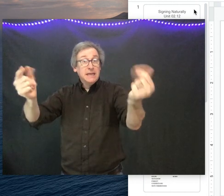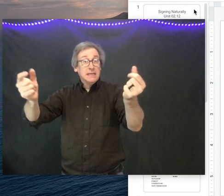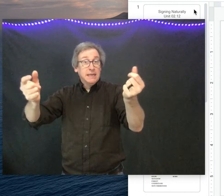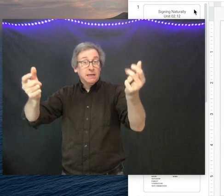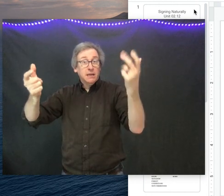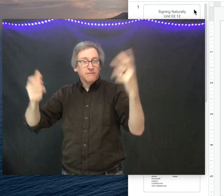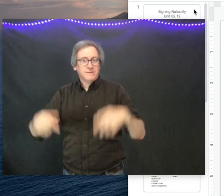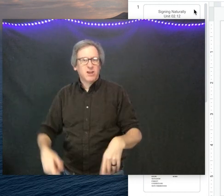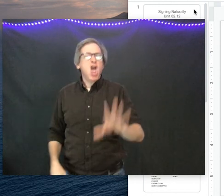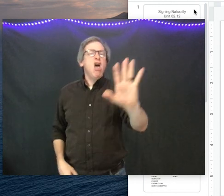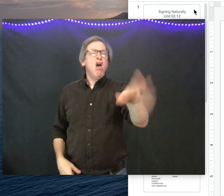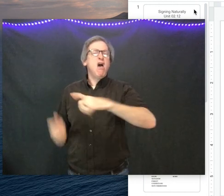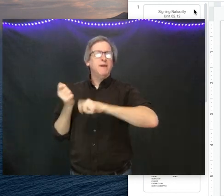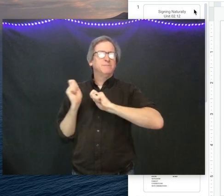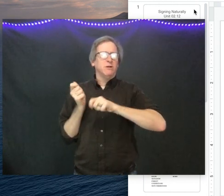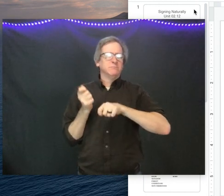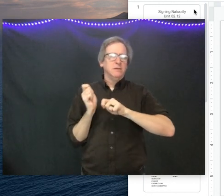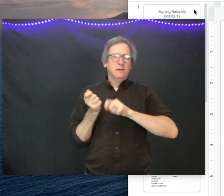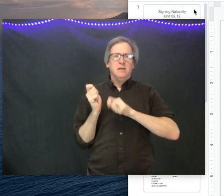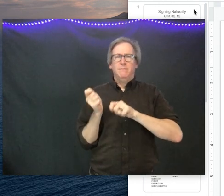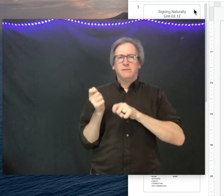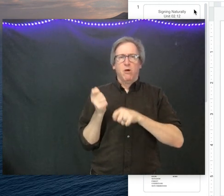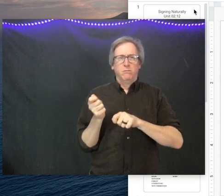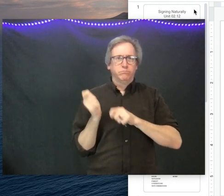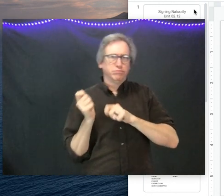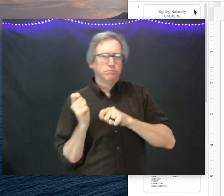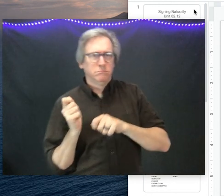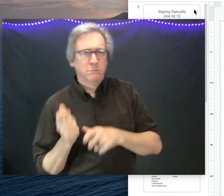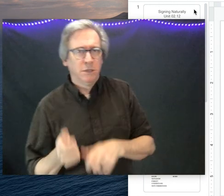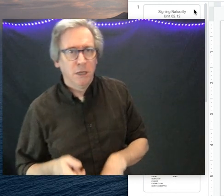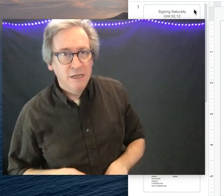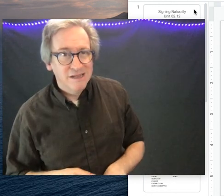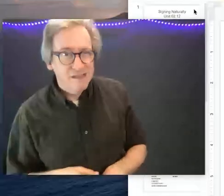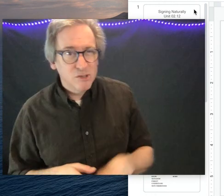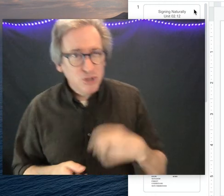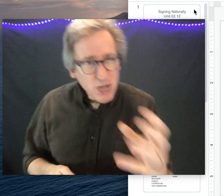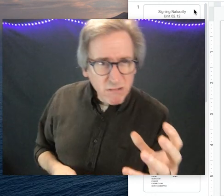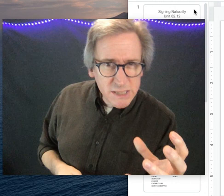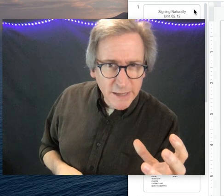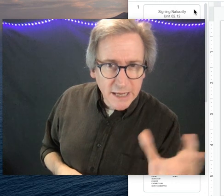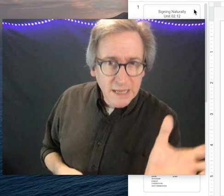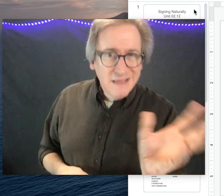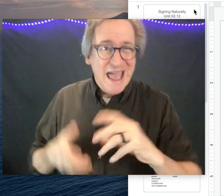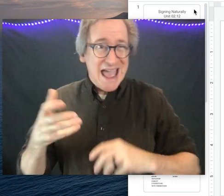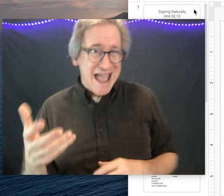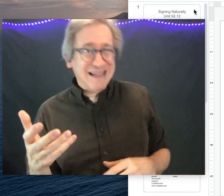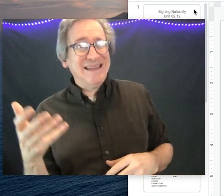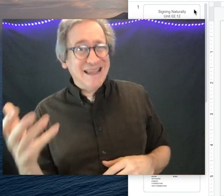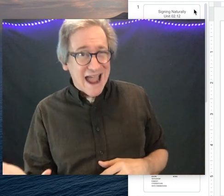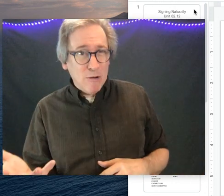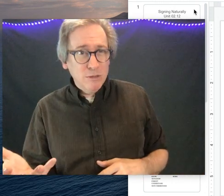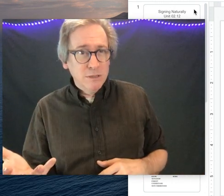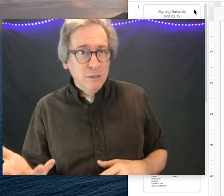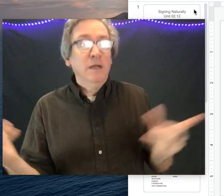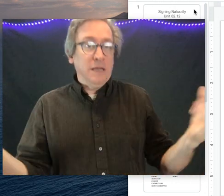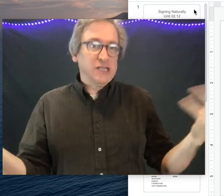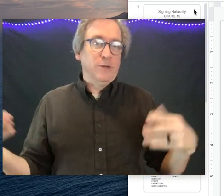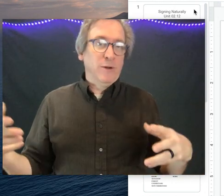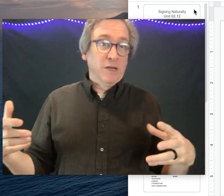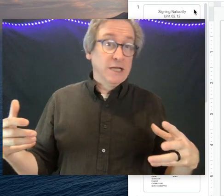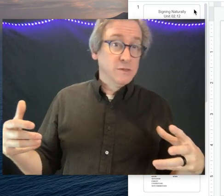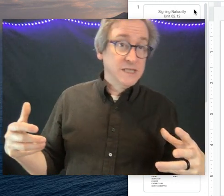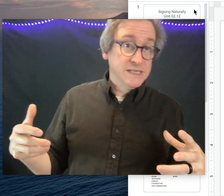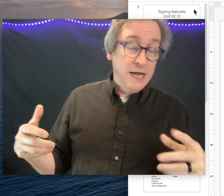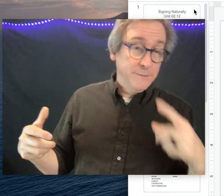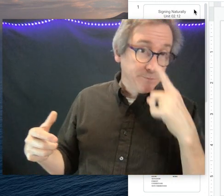and immediately everyone's going, baseball, baseball. So generally speaking, the acting it out is going to